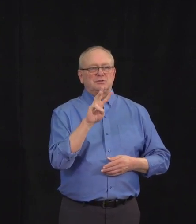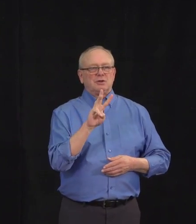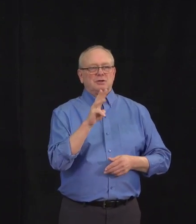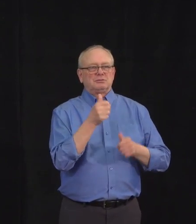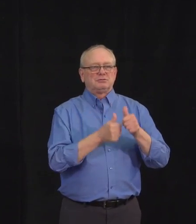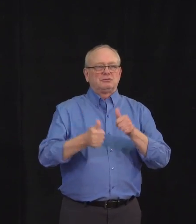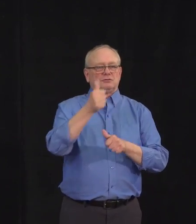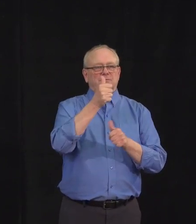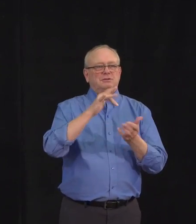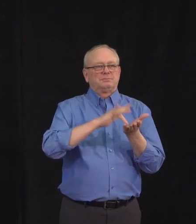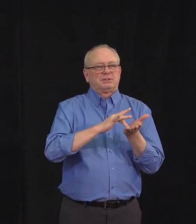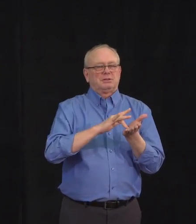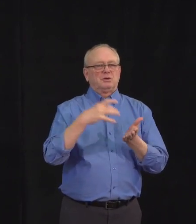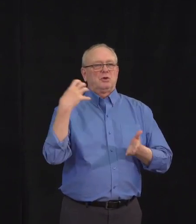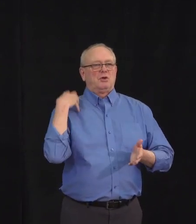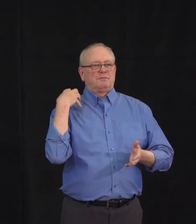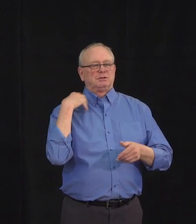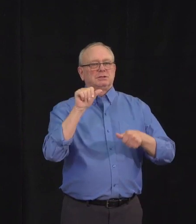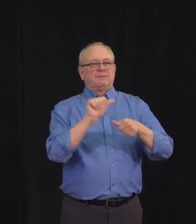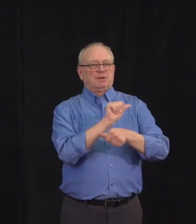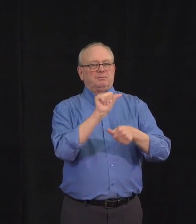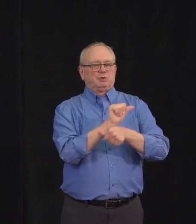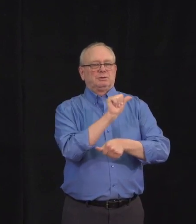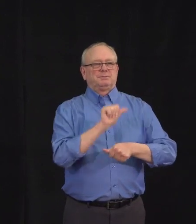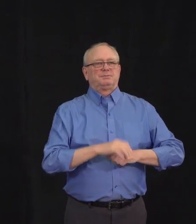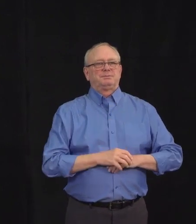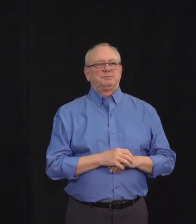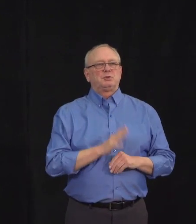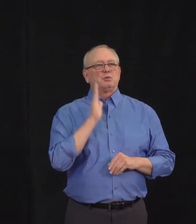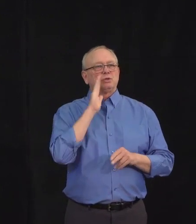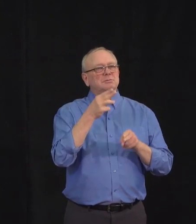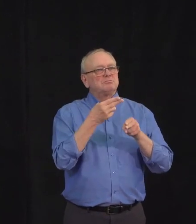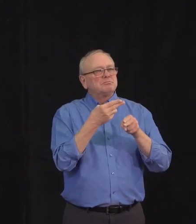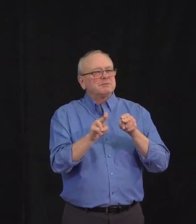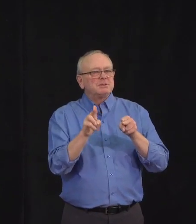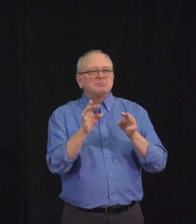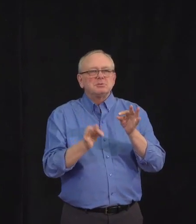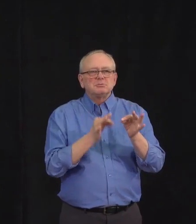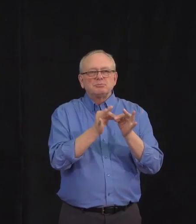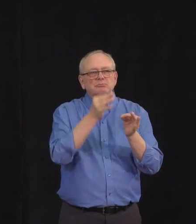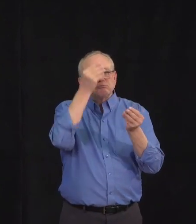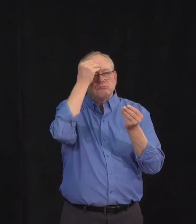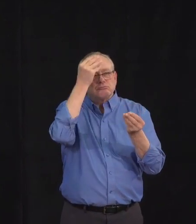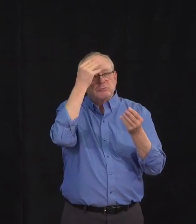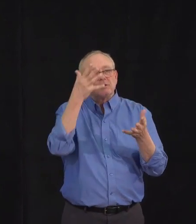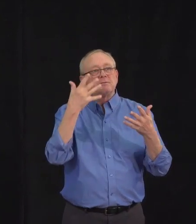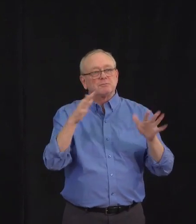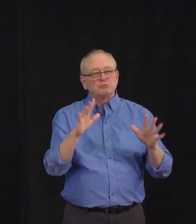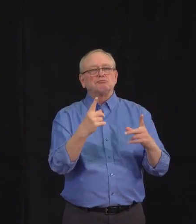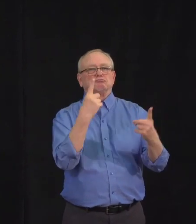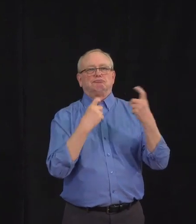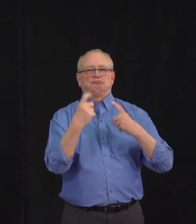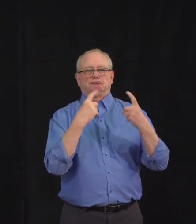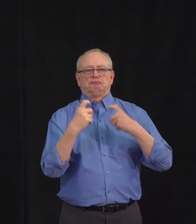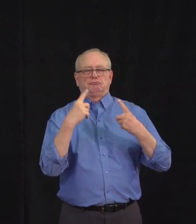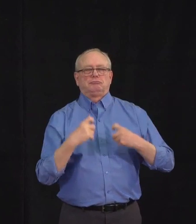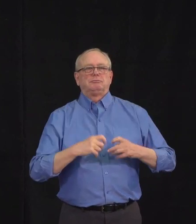Dr. Hinshaw will provide a brief update, and then we will open the floor to questions. Thank you, Tom, and good afternoon.